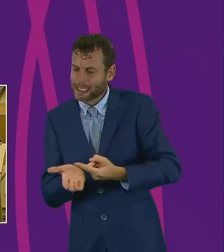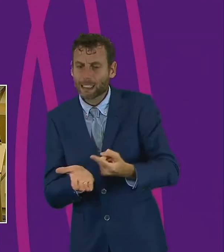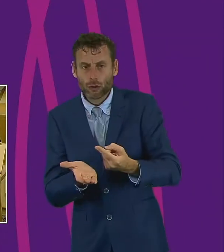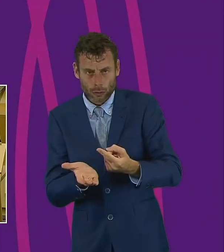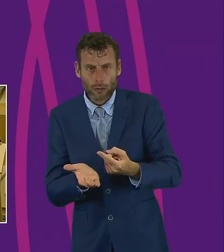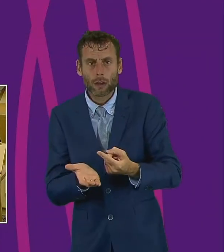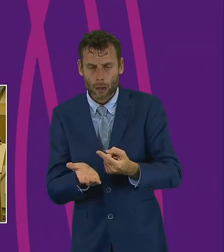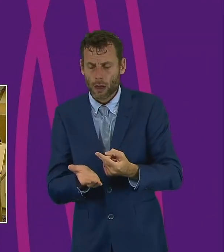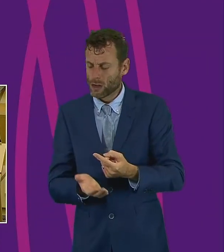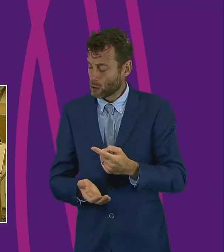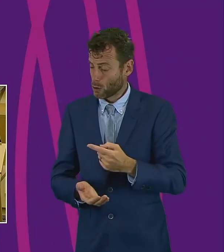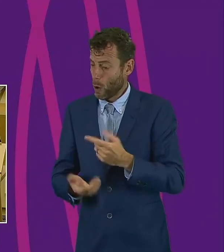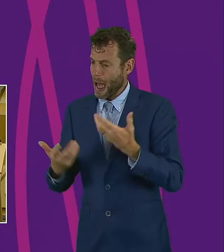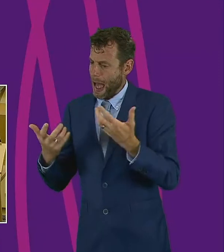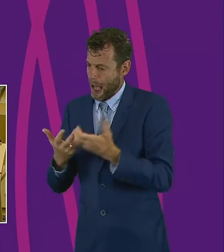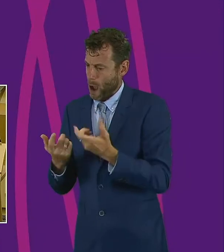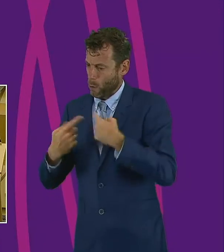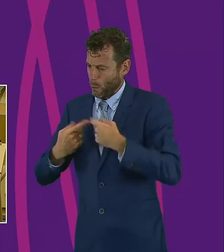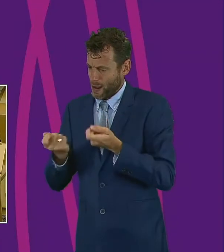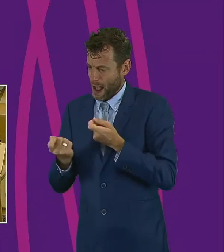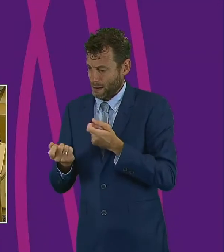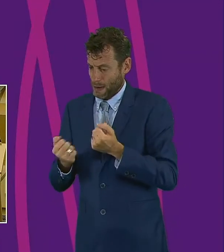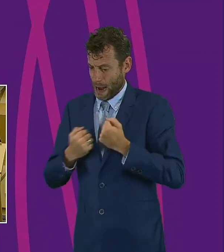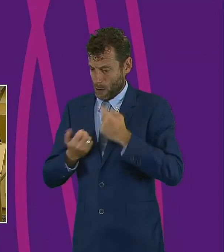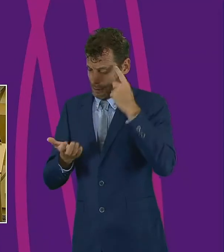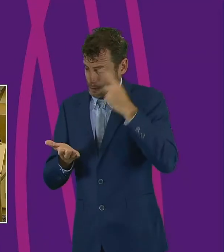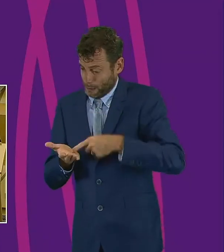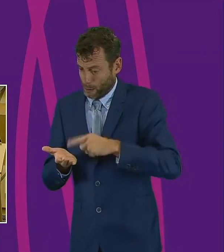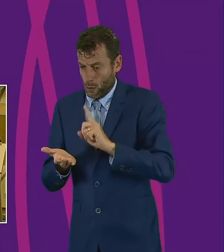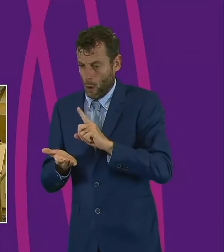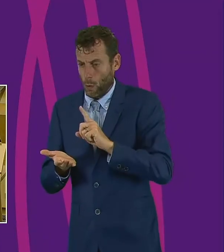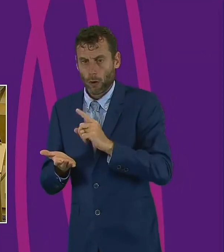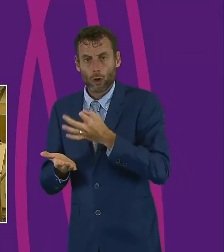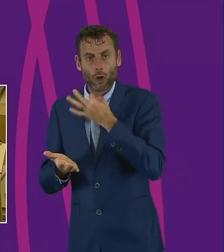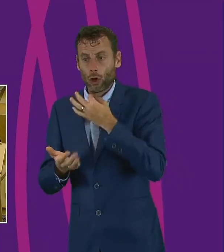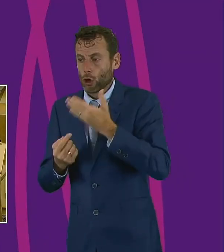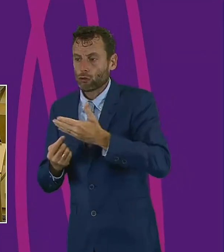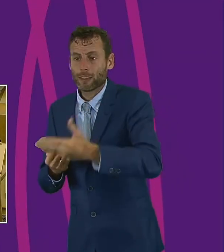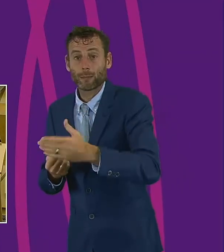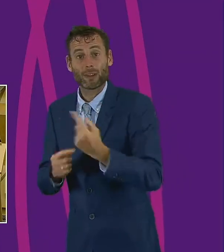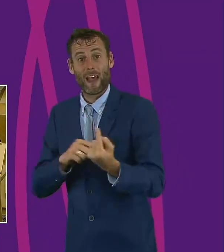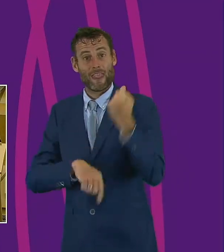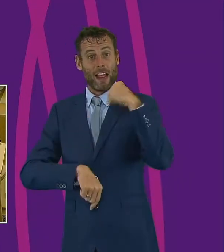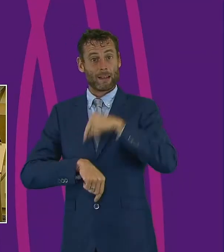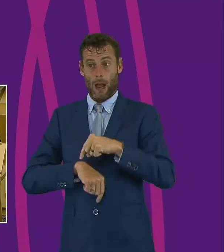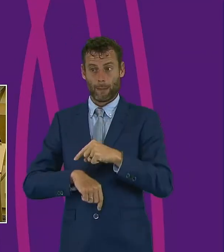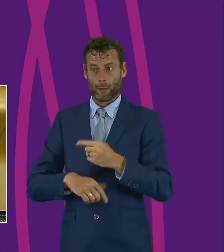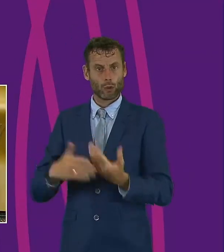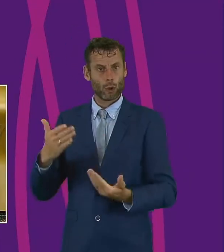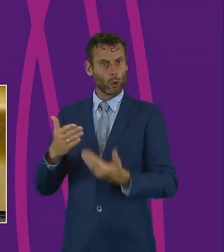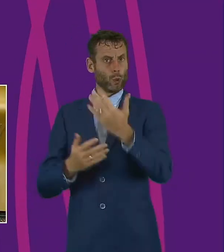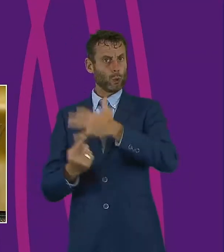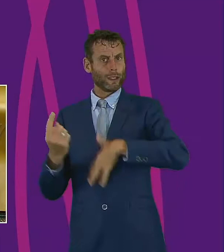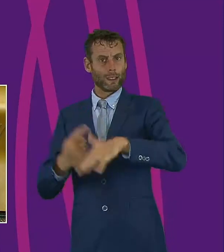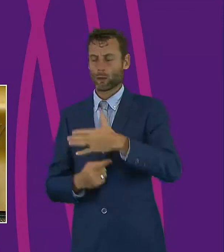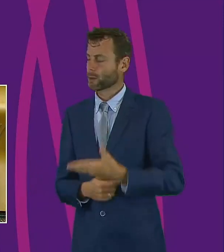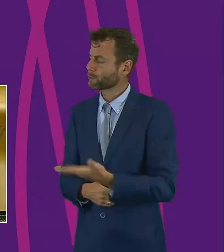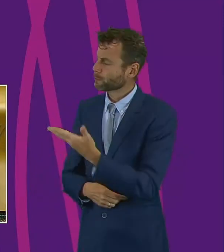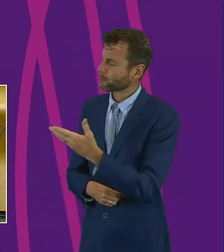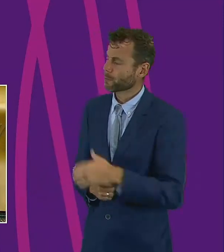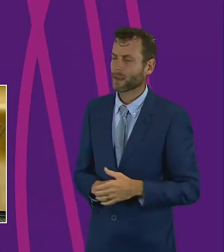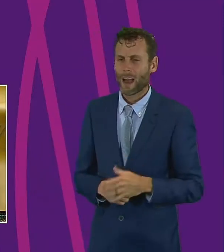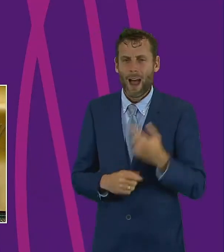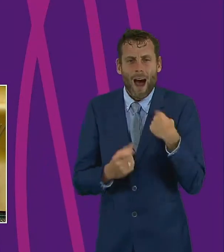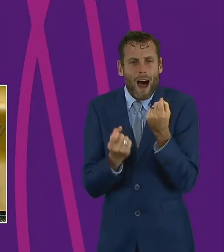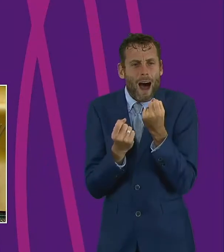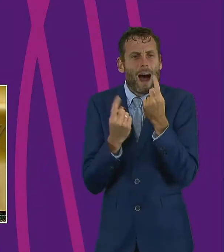decisions that are made in the handling of what, as everybody knows, is an unprecedented situation. Ruth Davidson. Presiding Officer, I understand